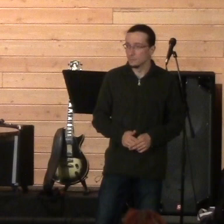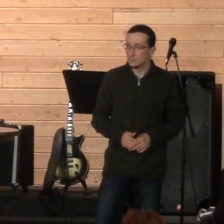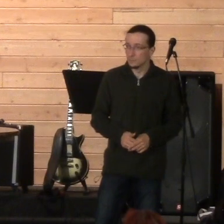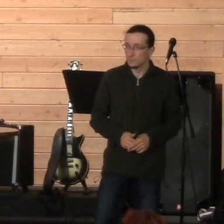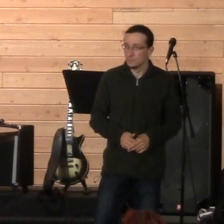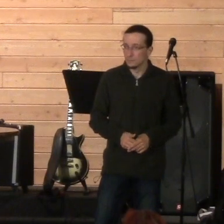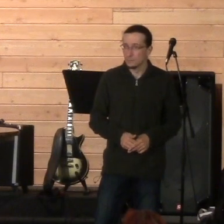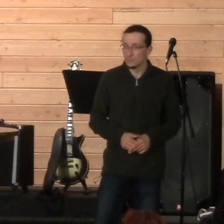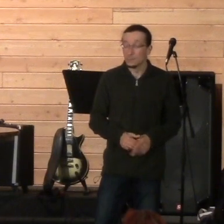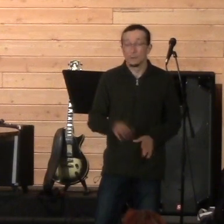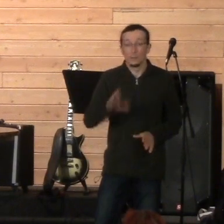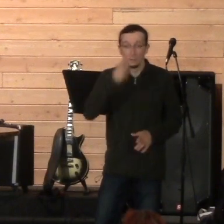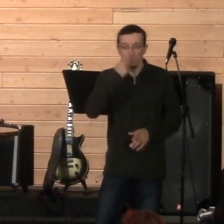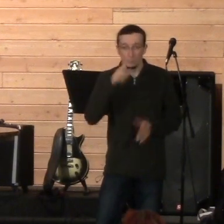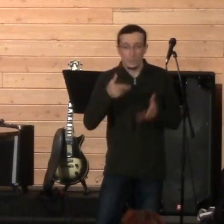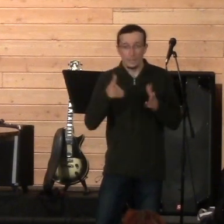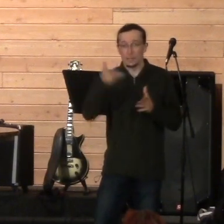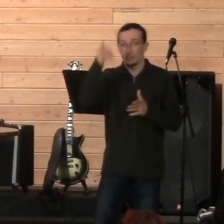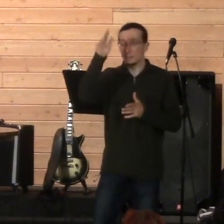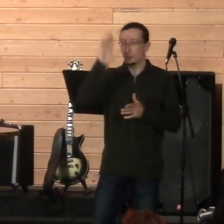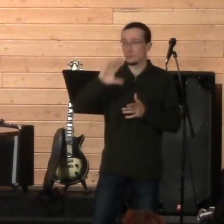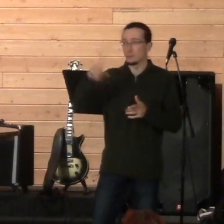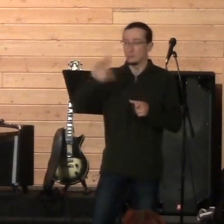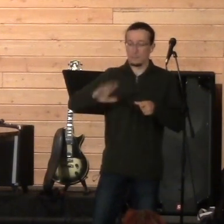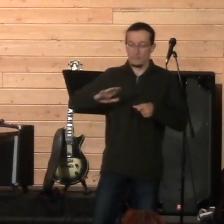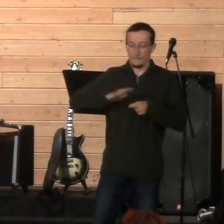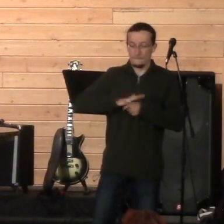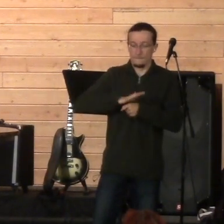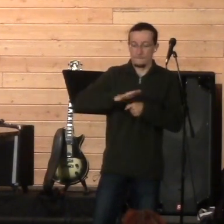Will you just let the hand of God just paint in?